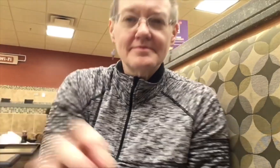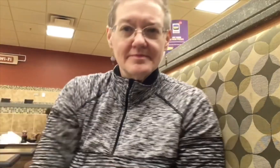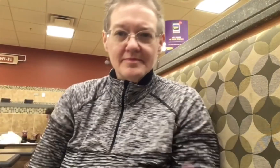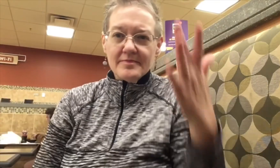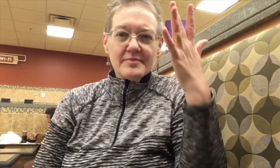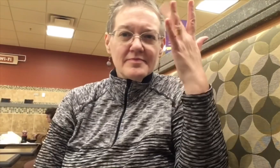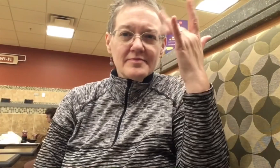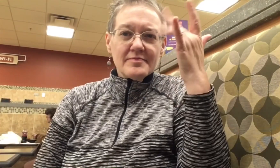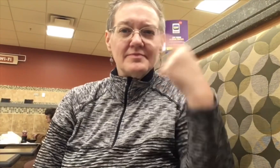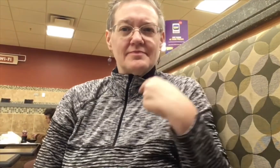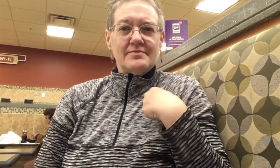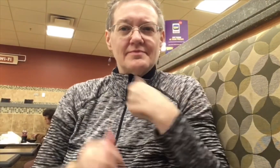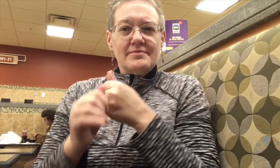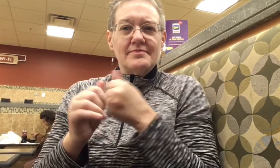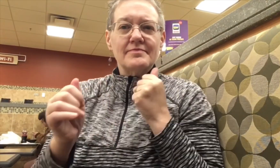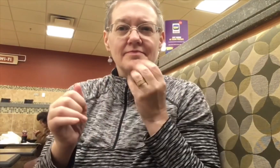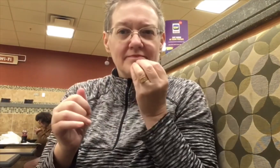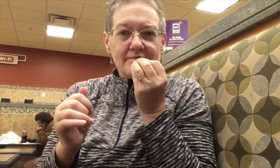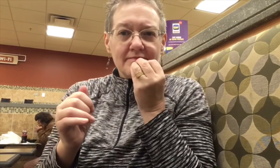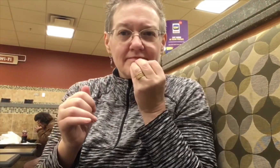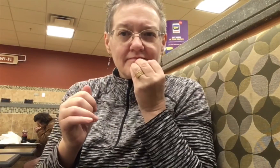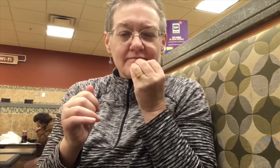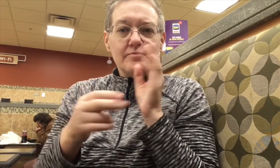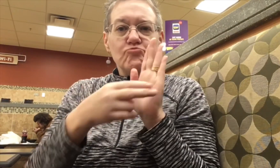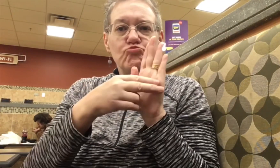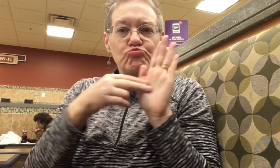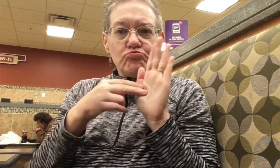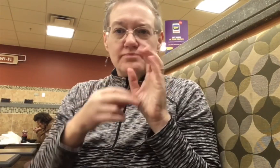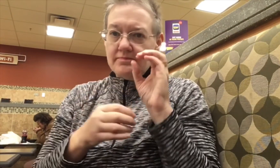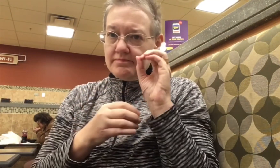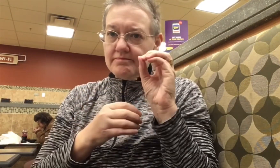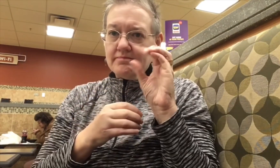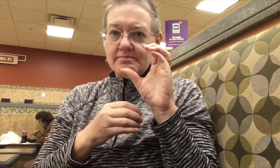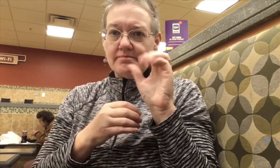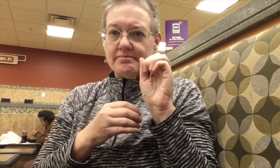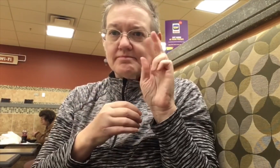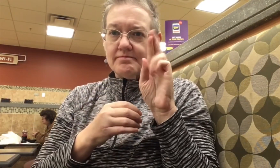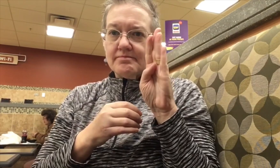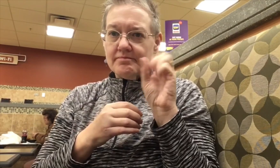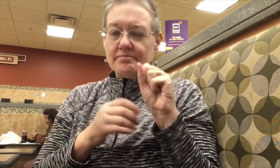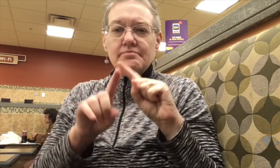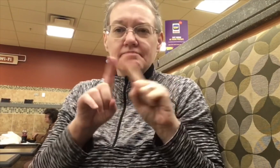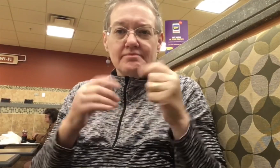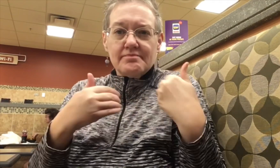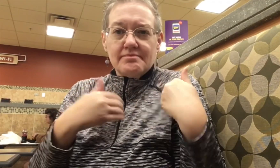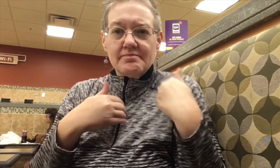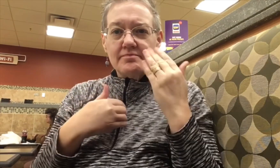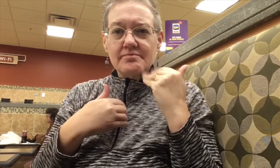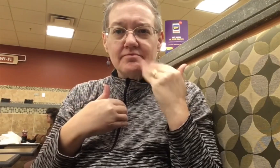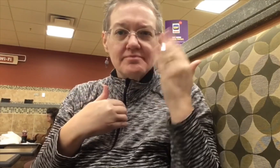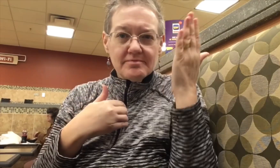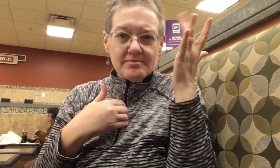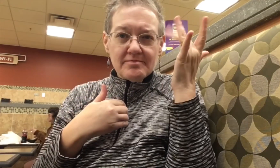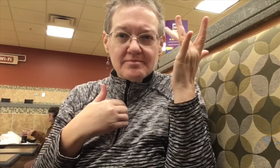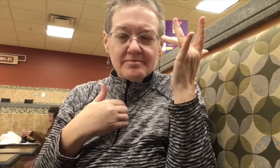honey. So why do I avoid eating foods where they're labeled 0 carbs, but they have sugars